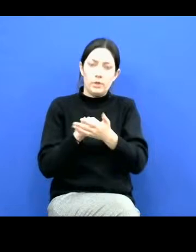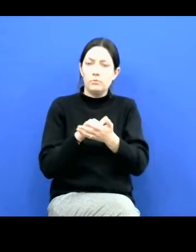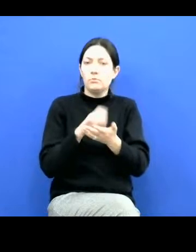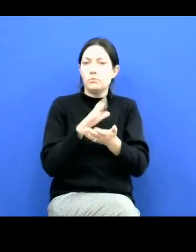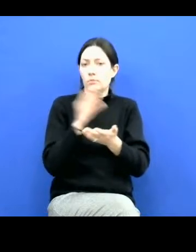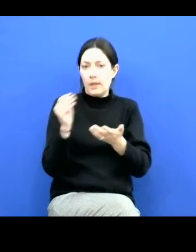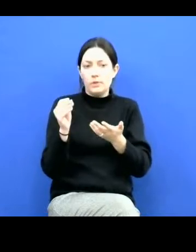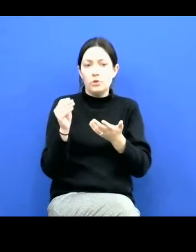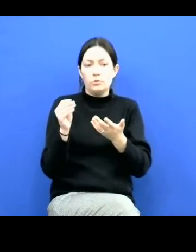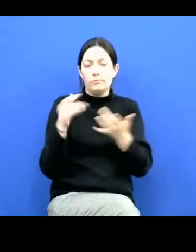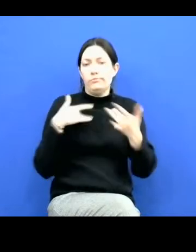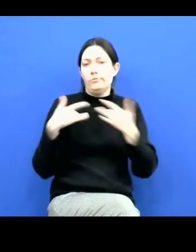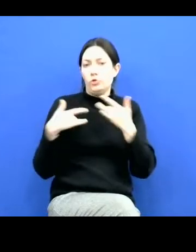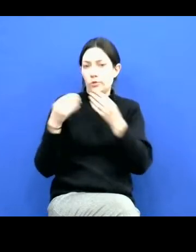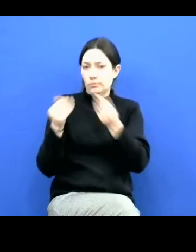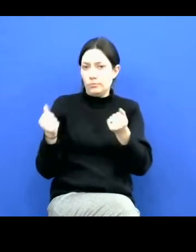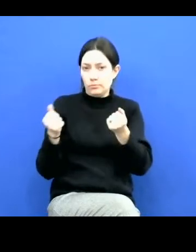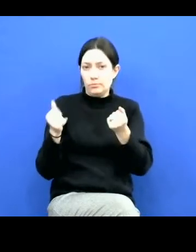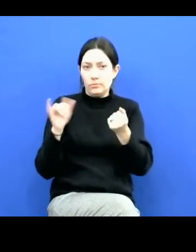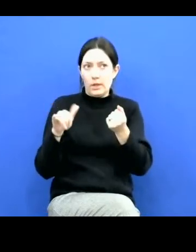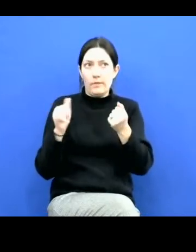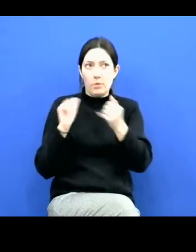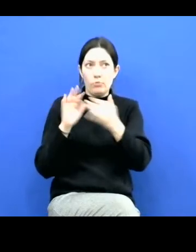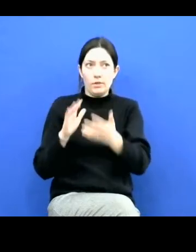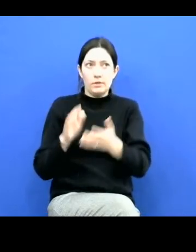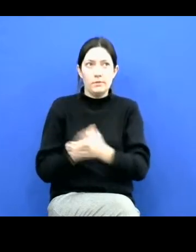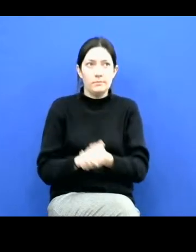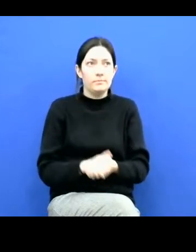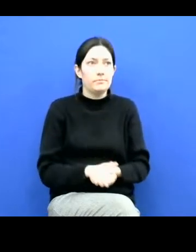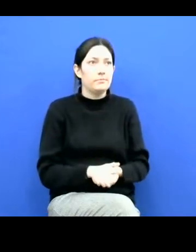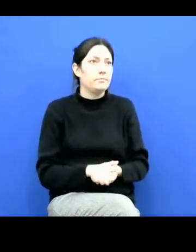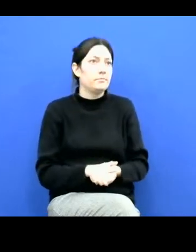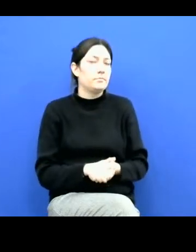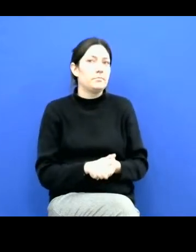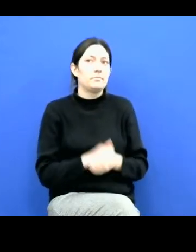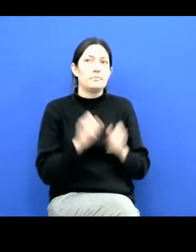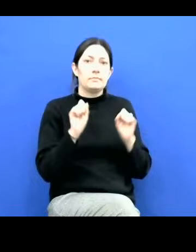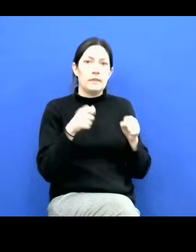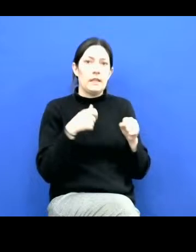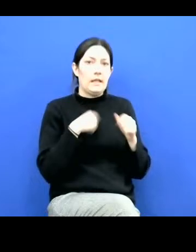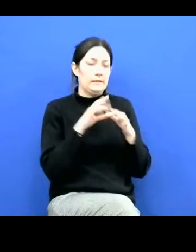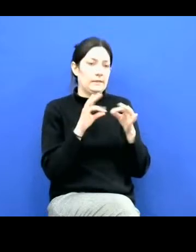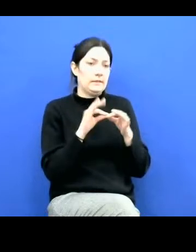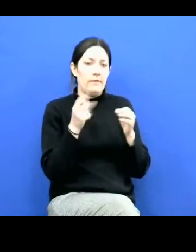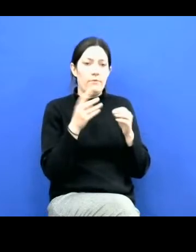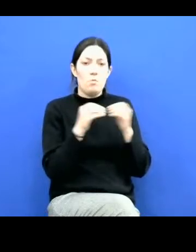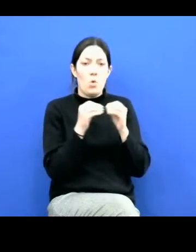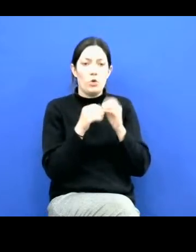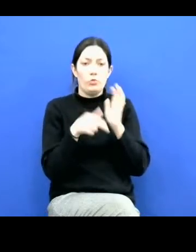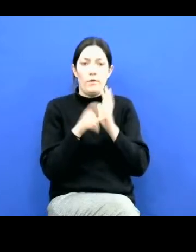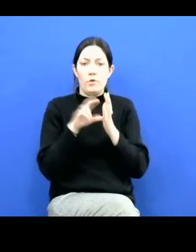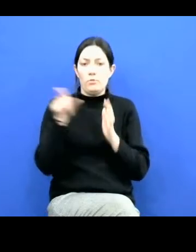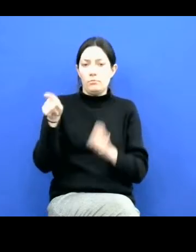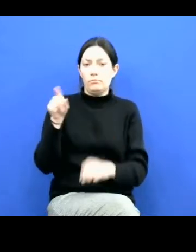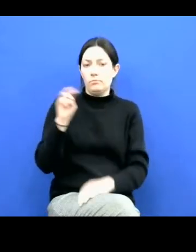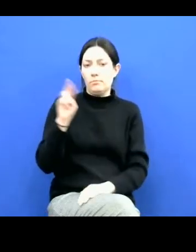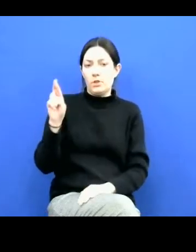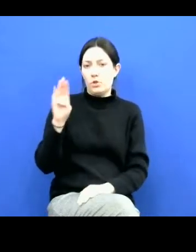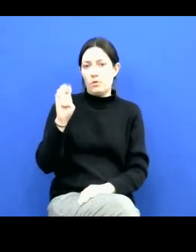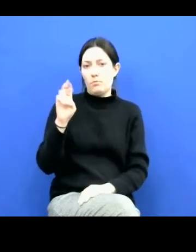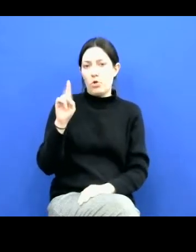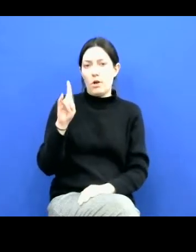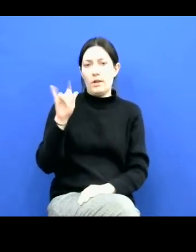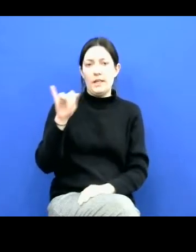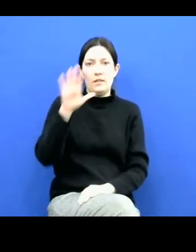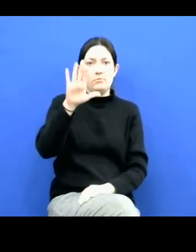concerns that have been raised, so. we Thank you. appreciate that. If I could just say a few more, just to go over Mr. Berardi's comments, I do appreciate him mentioning the